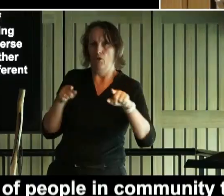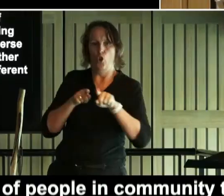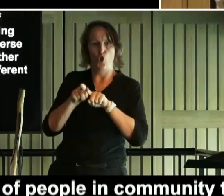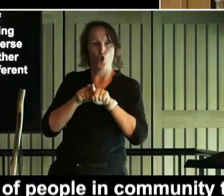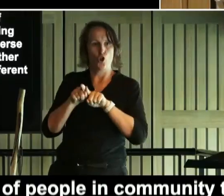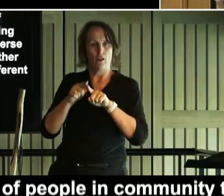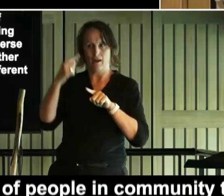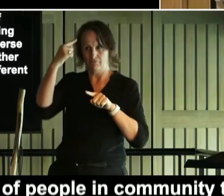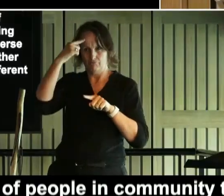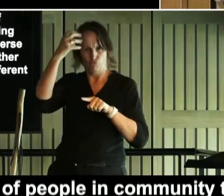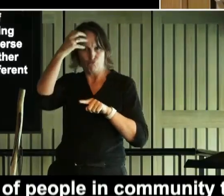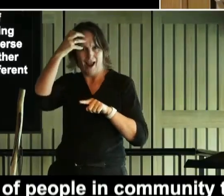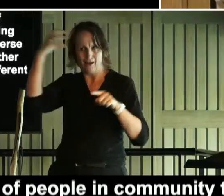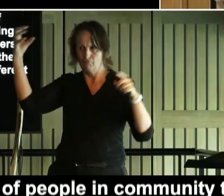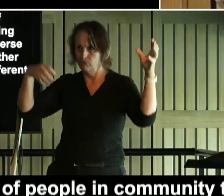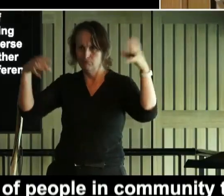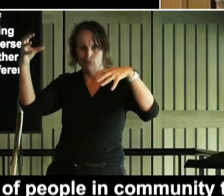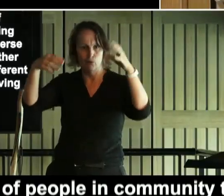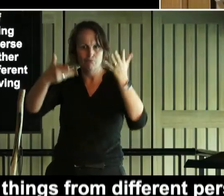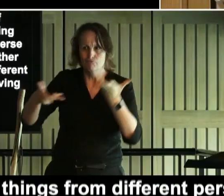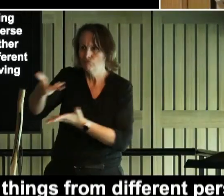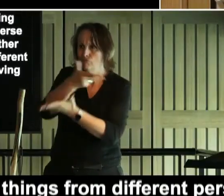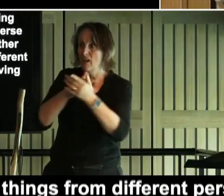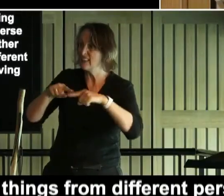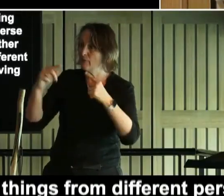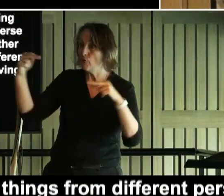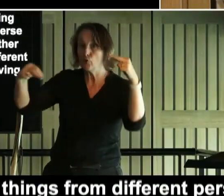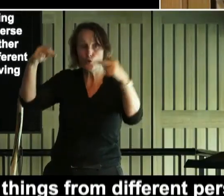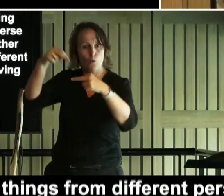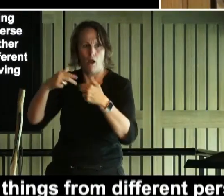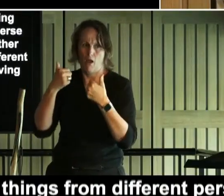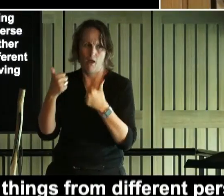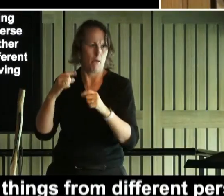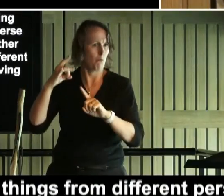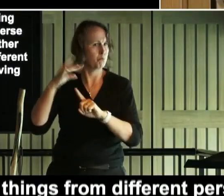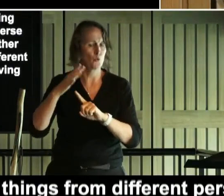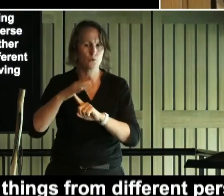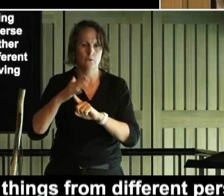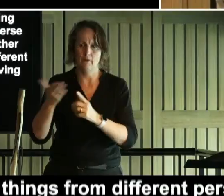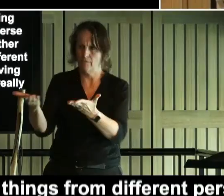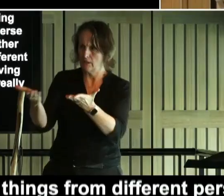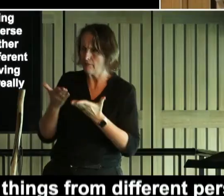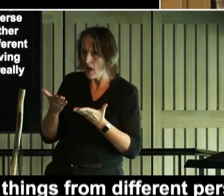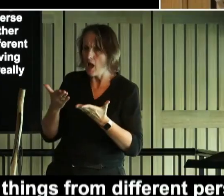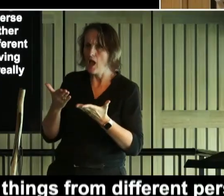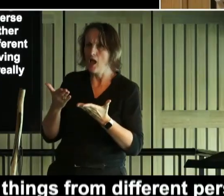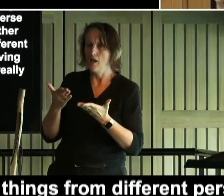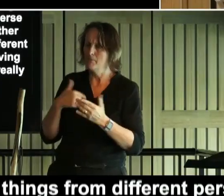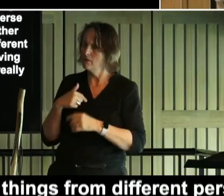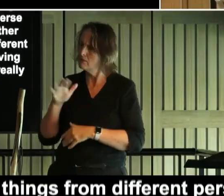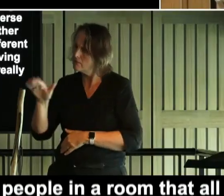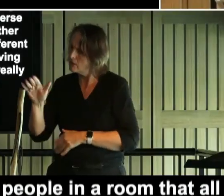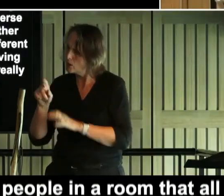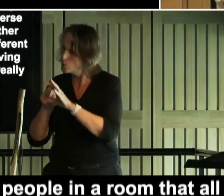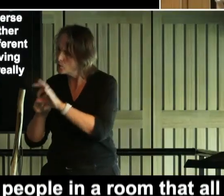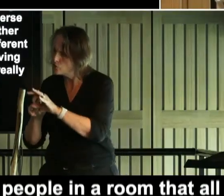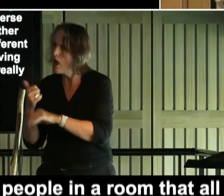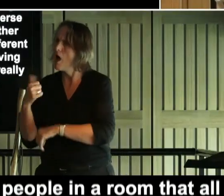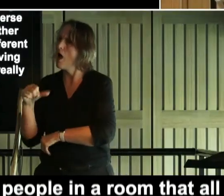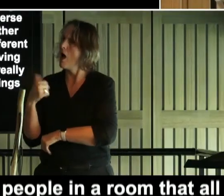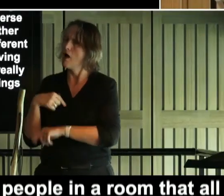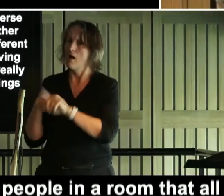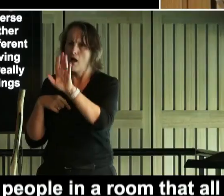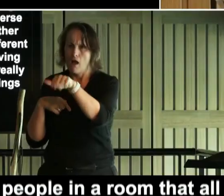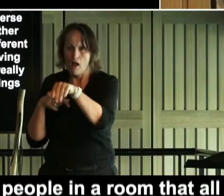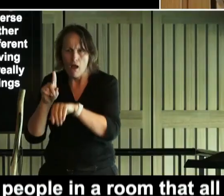collectively and having people in a room that all think differently is really important to leadership. I think looking at things curiously, I